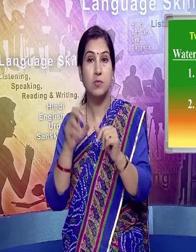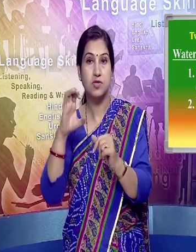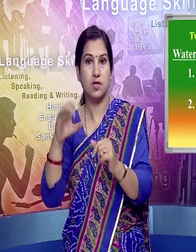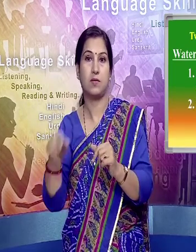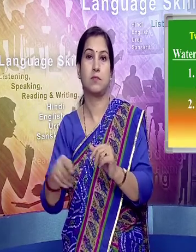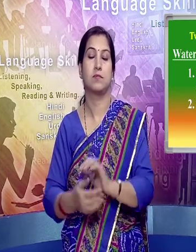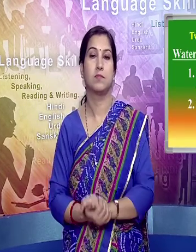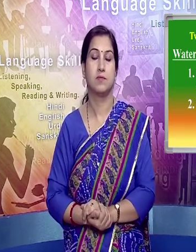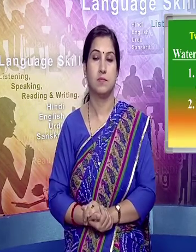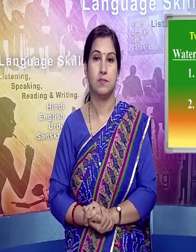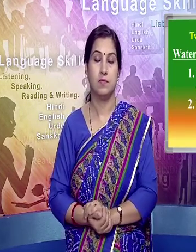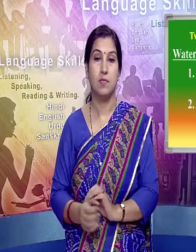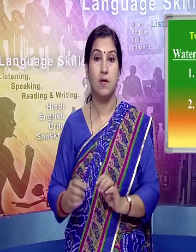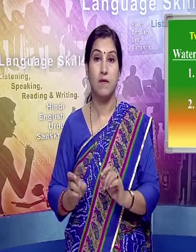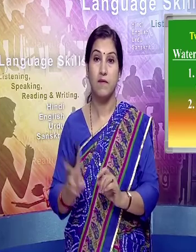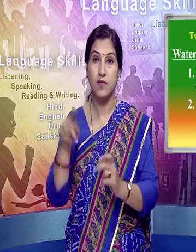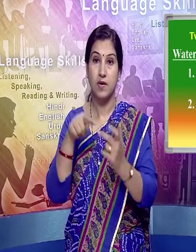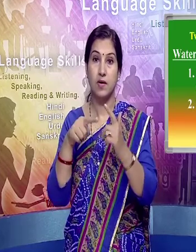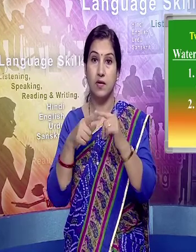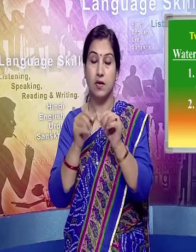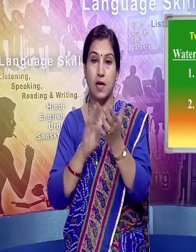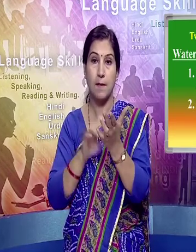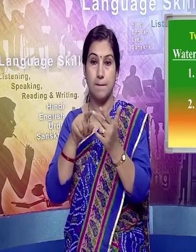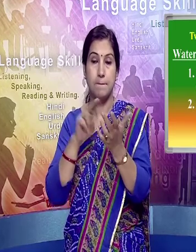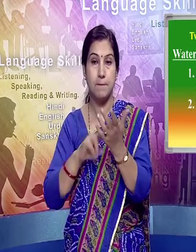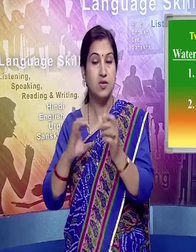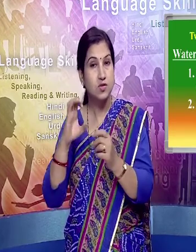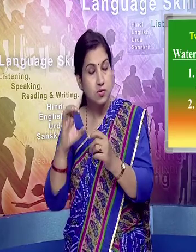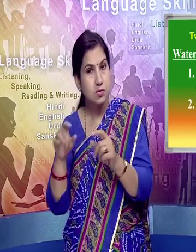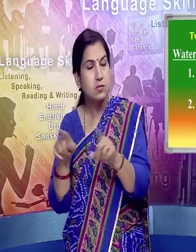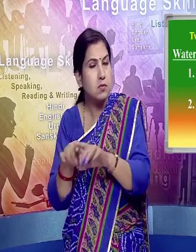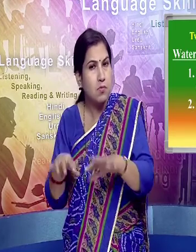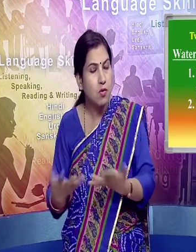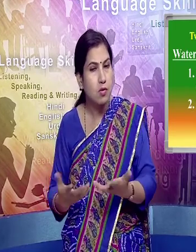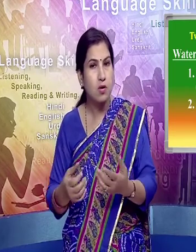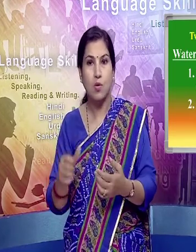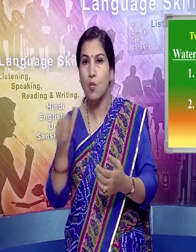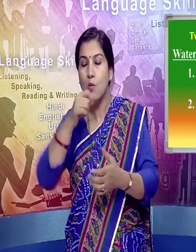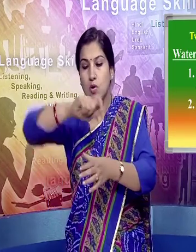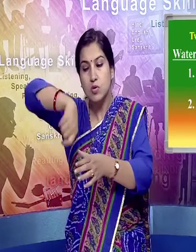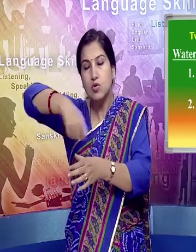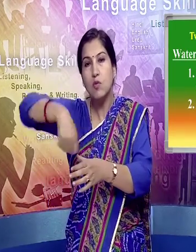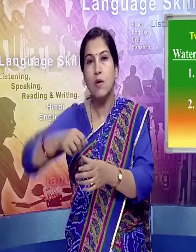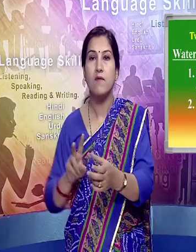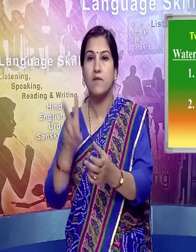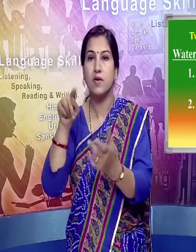So, vitamin B complex and vitamin C are water-soluble vitamins.